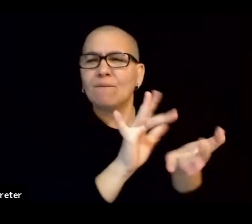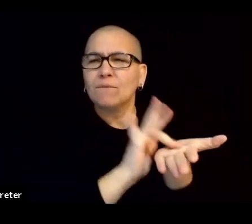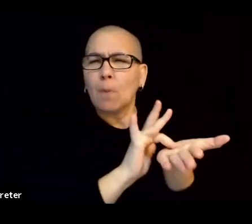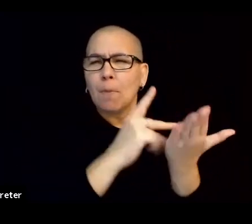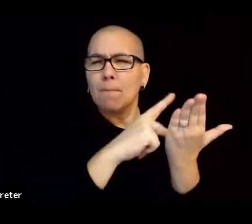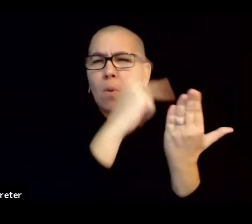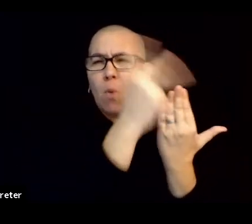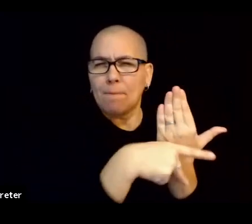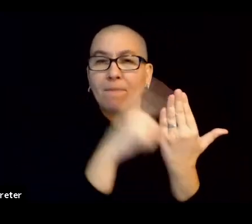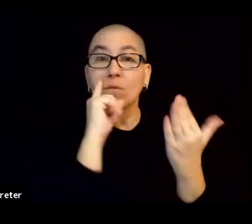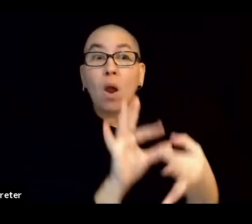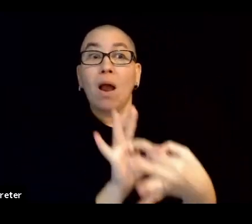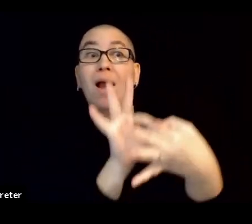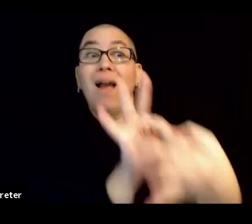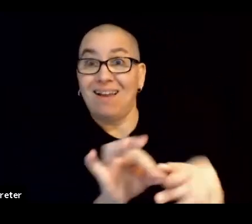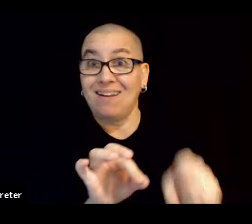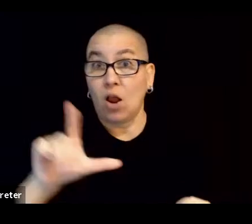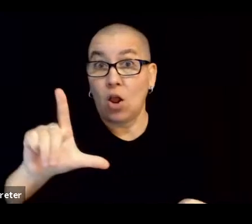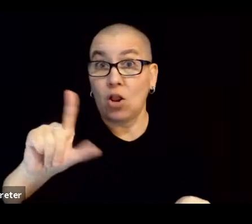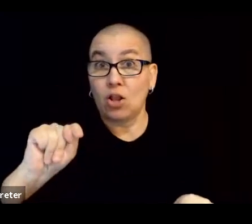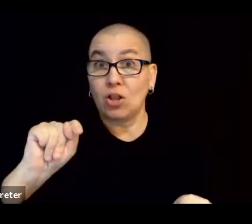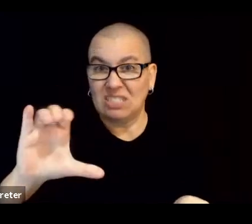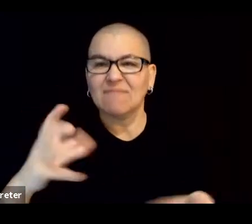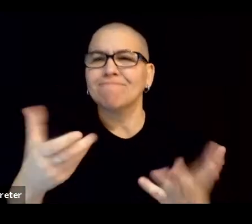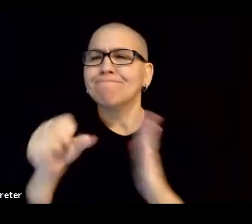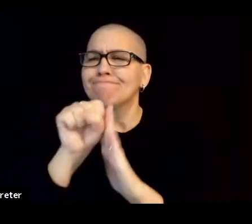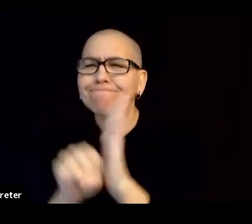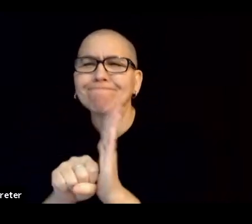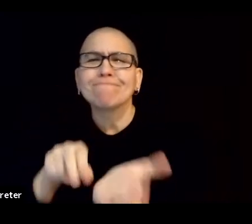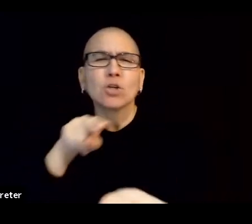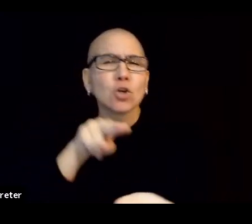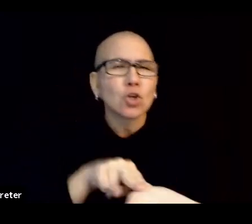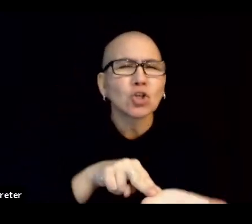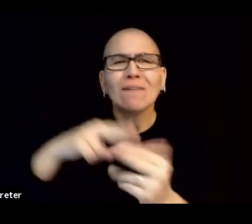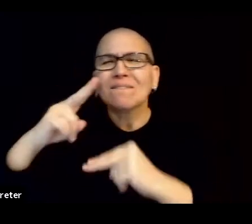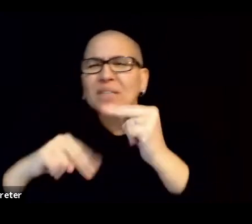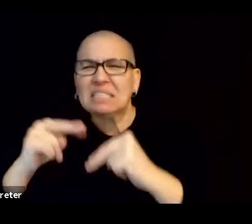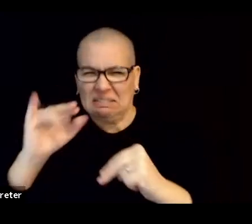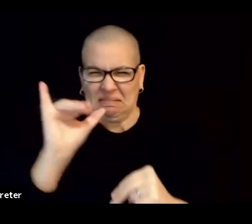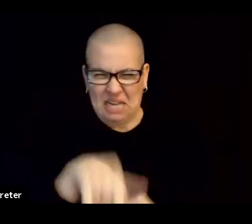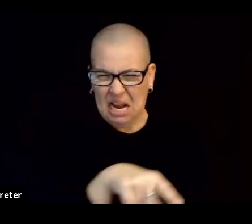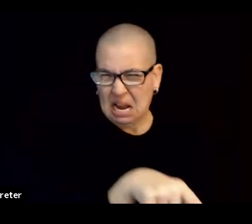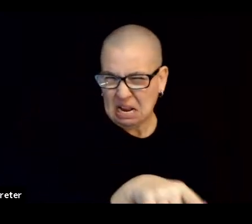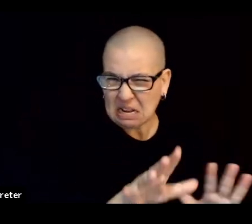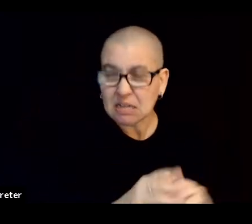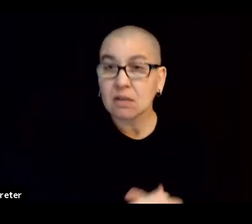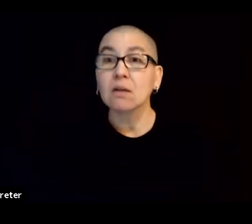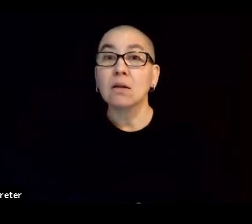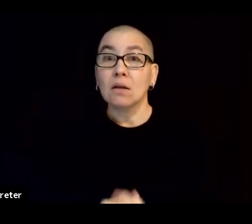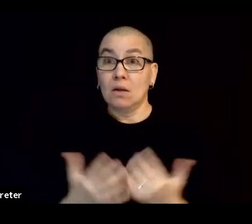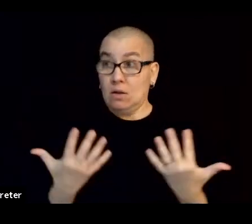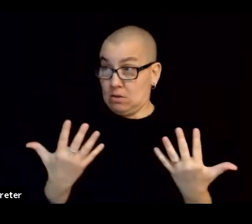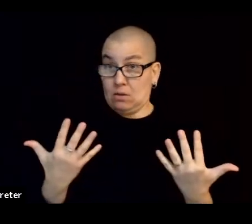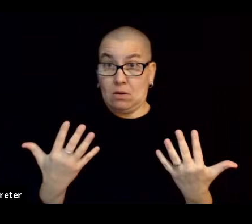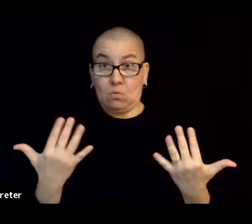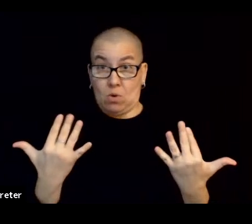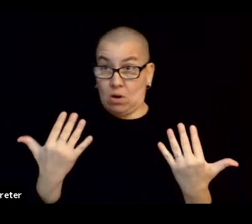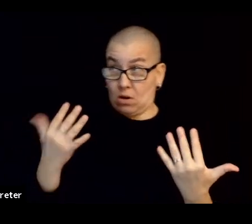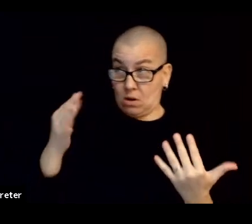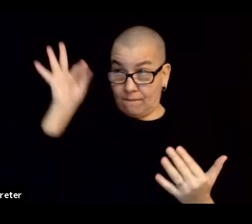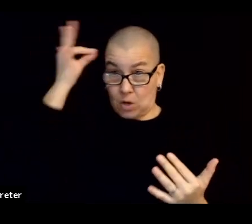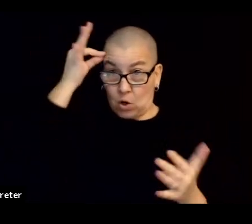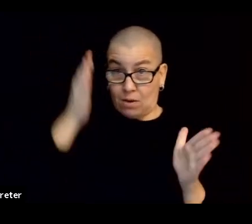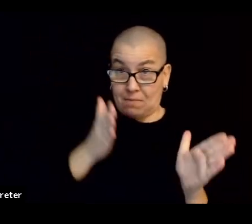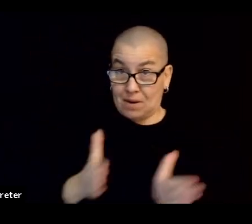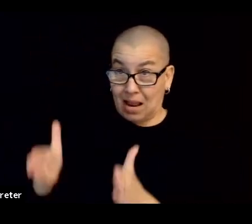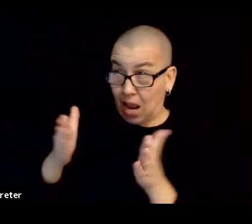this week is trying to bridge that gap until we get that coherent federal policy, and also to do like we did with testing, to build the